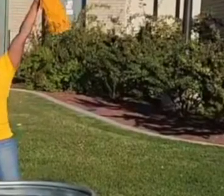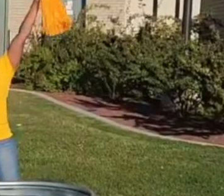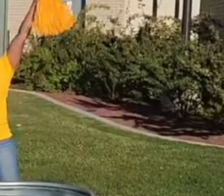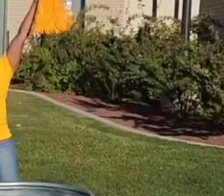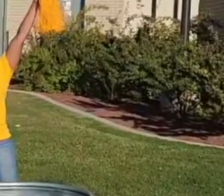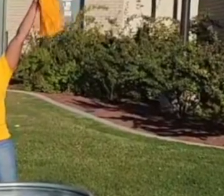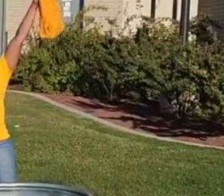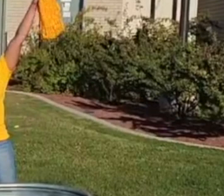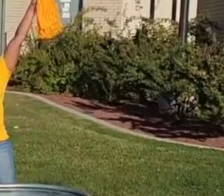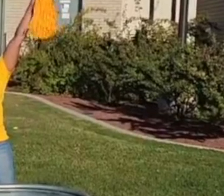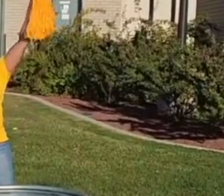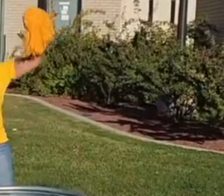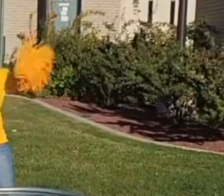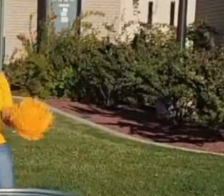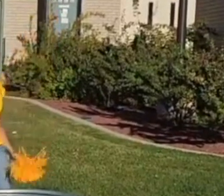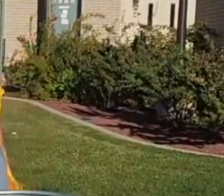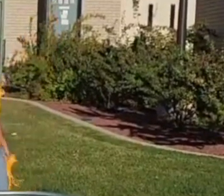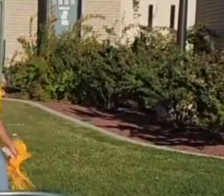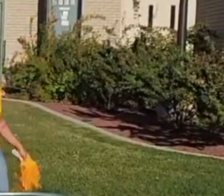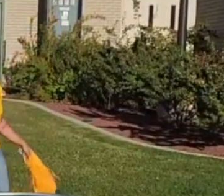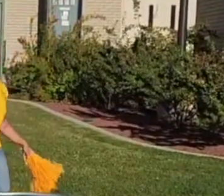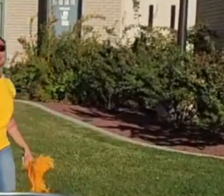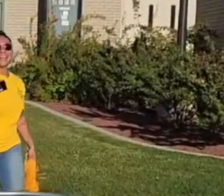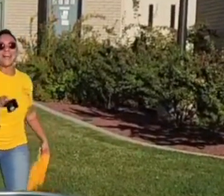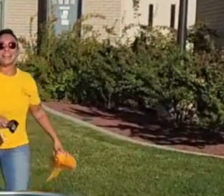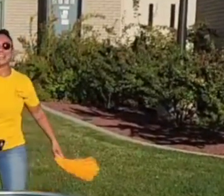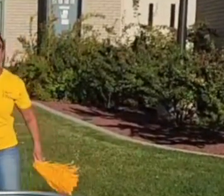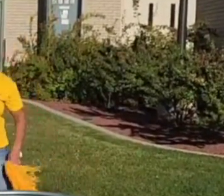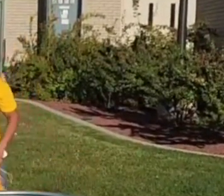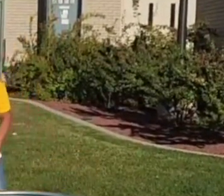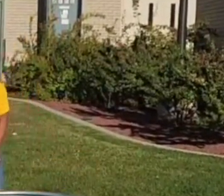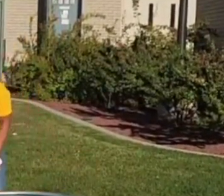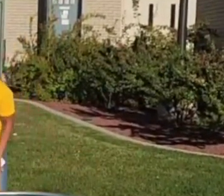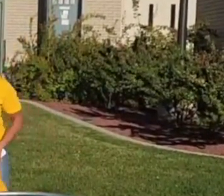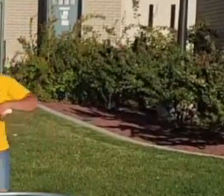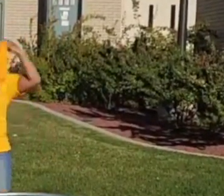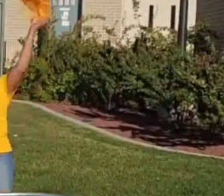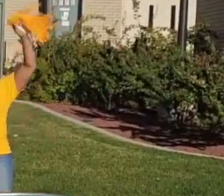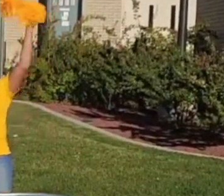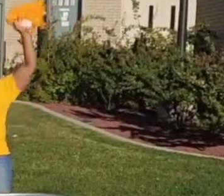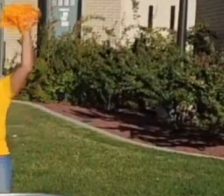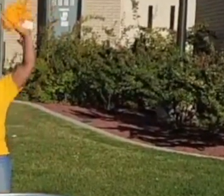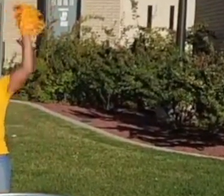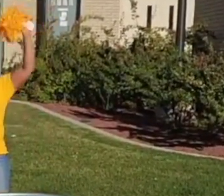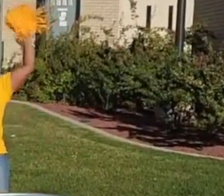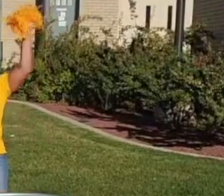Happy Baptism Sunday! Jesus looks good on you! It's a party in